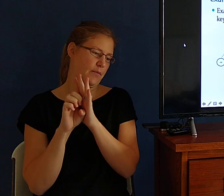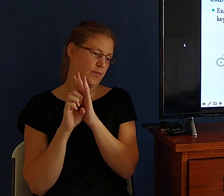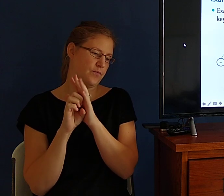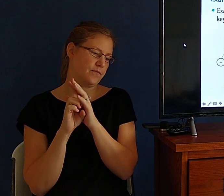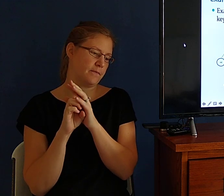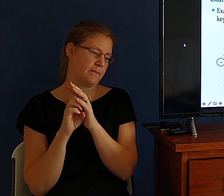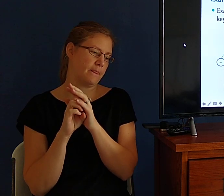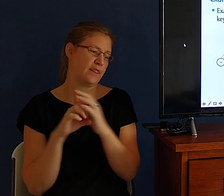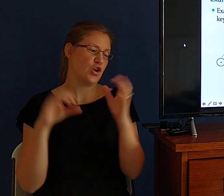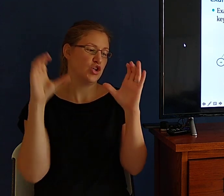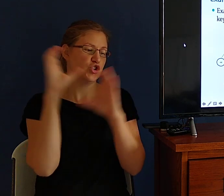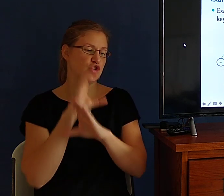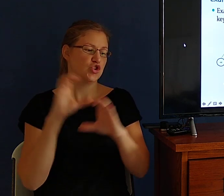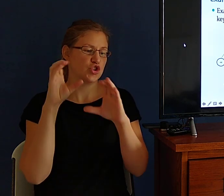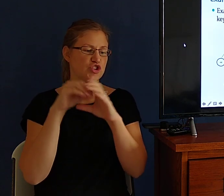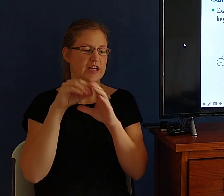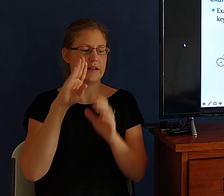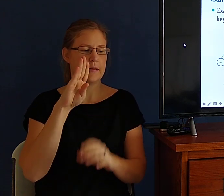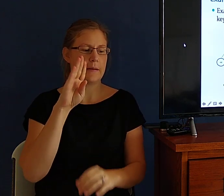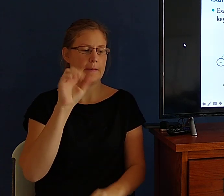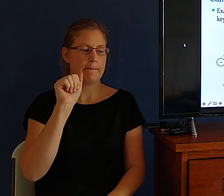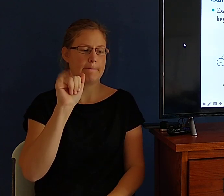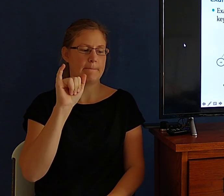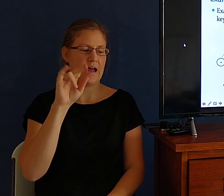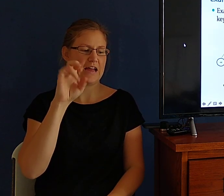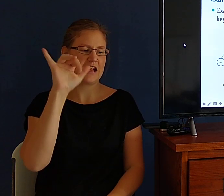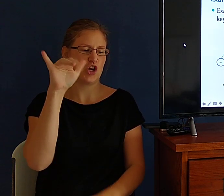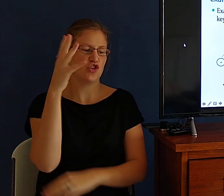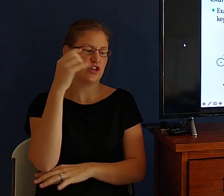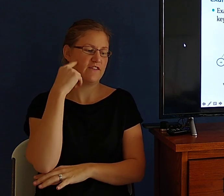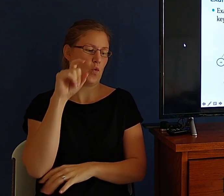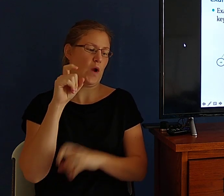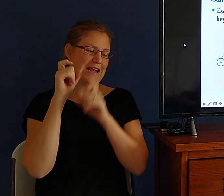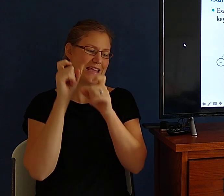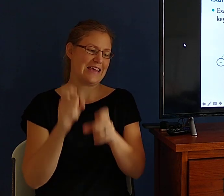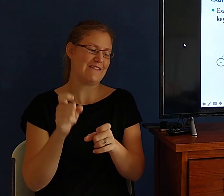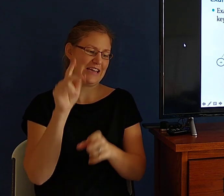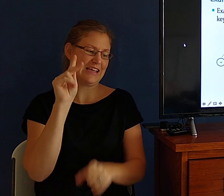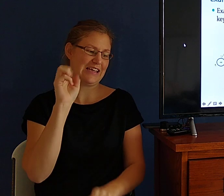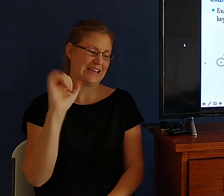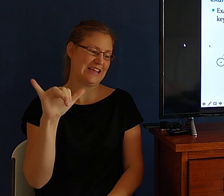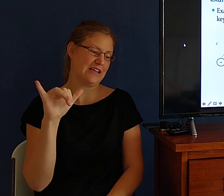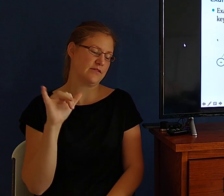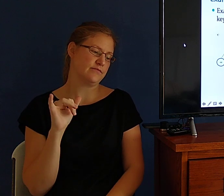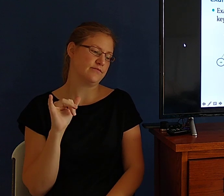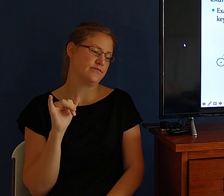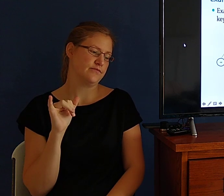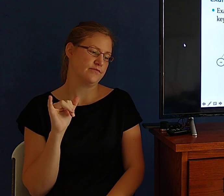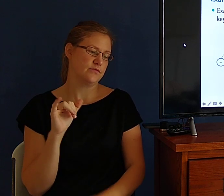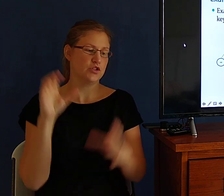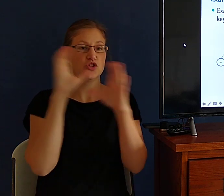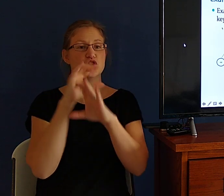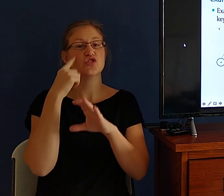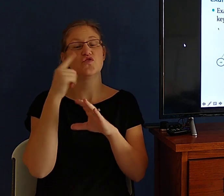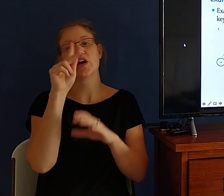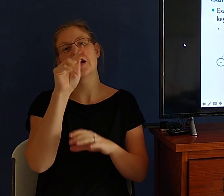Search in binary search tree for the given key. So example 1, search for key 0 here.